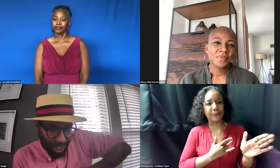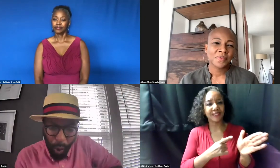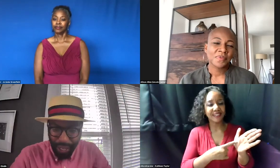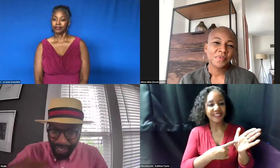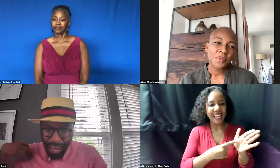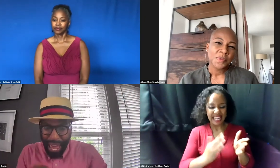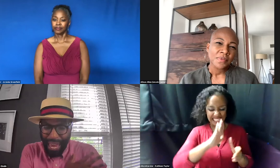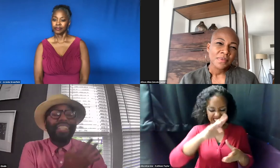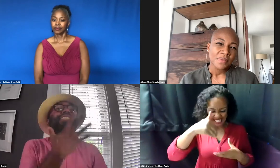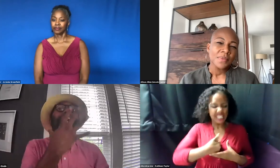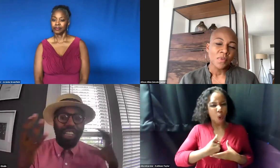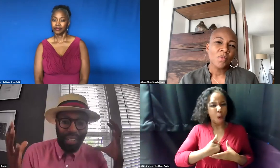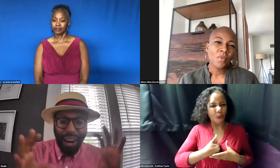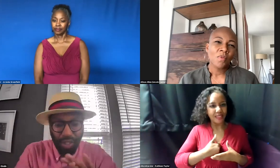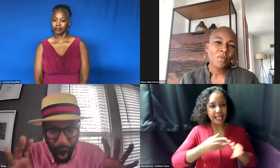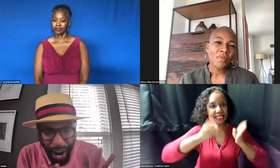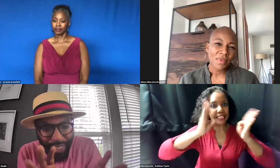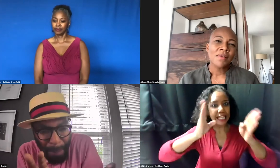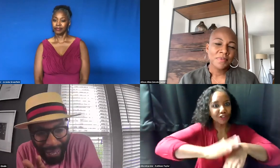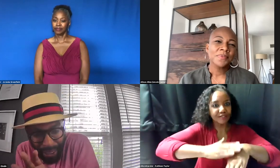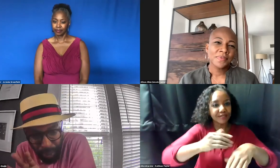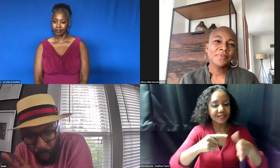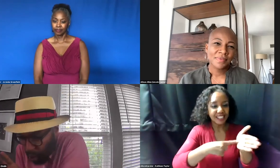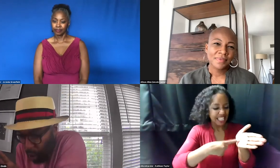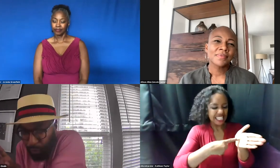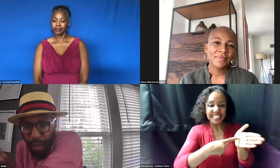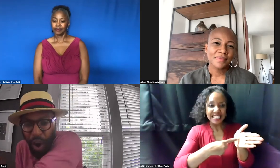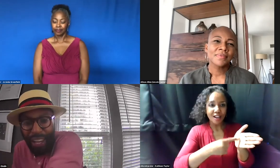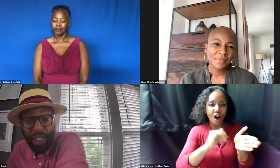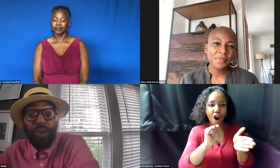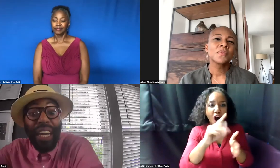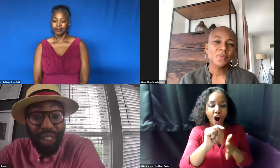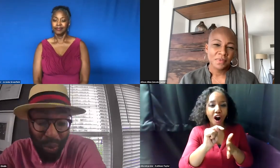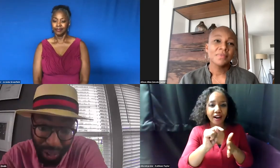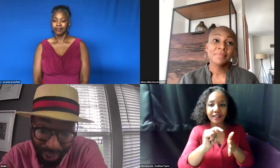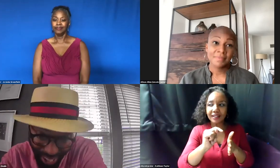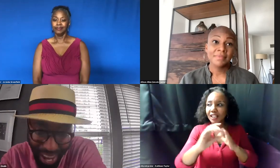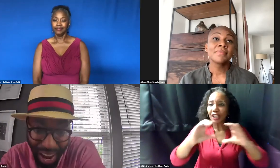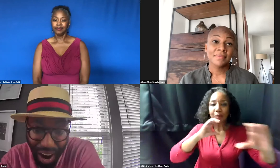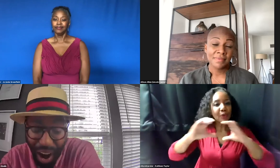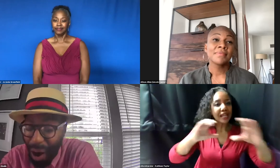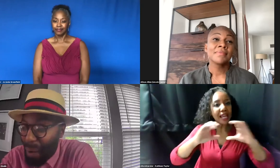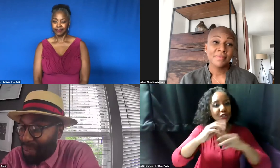gets in the soul and gets the attention, right? So the art is the mechanism through which all of who we are gets communicated to the world.